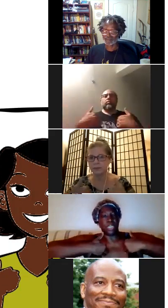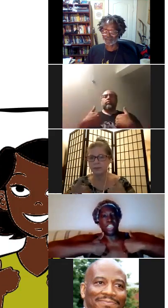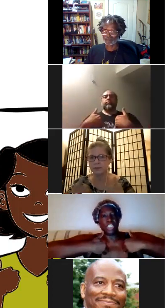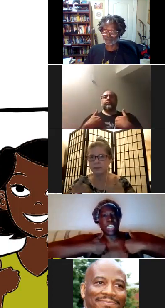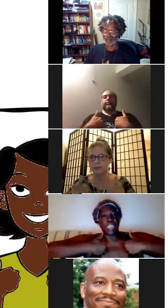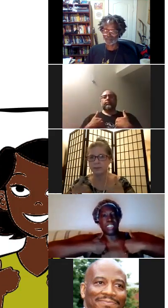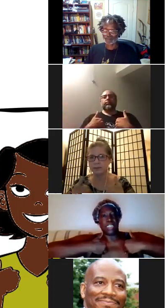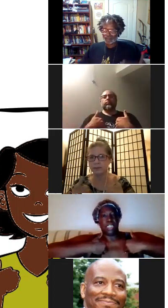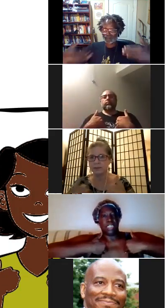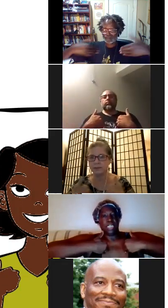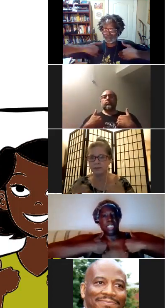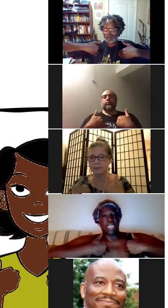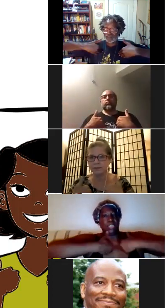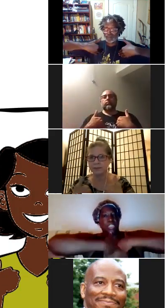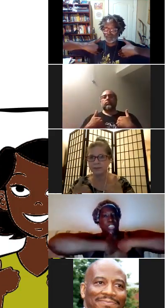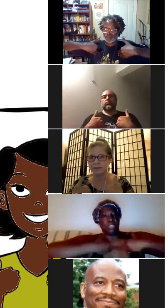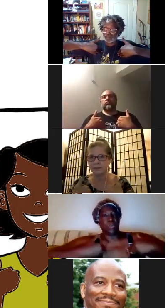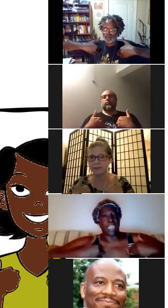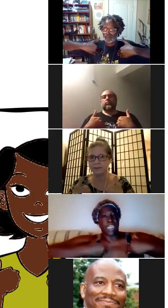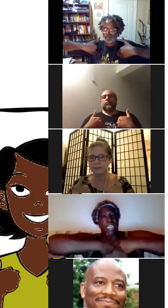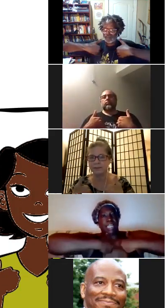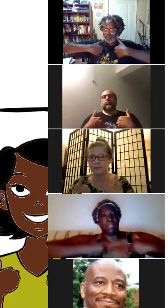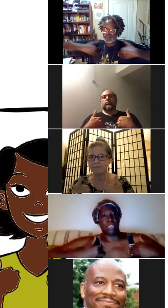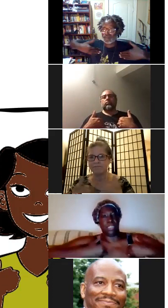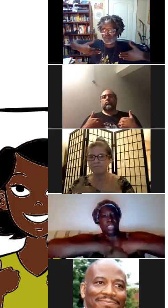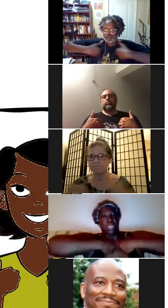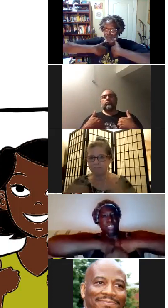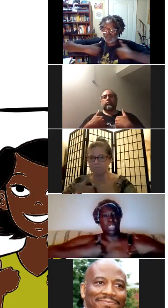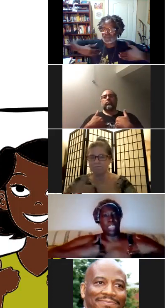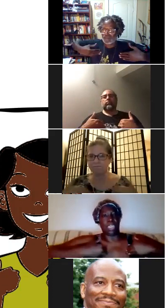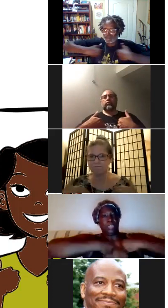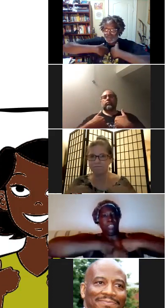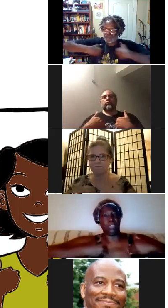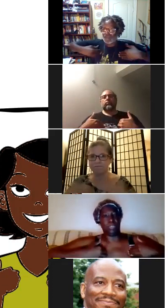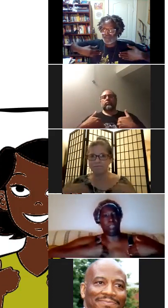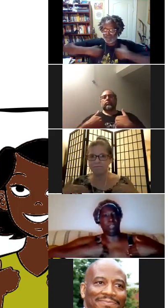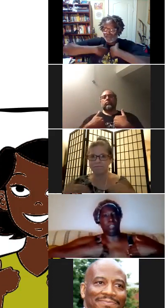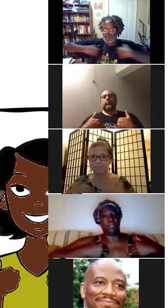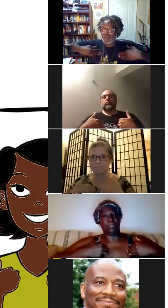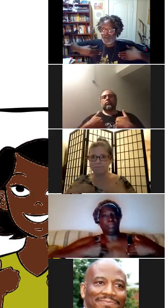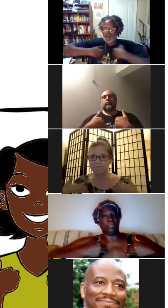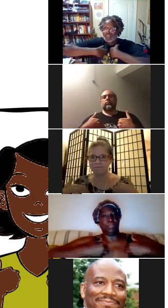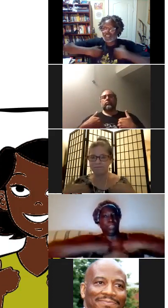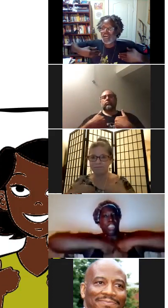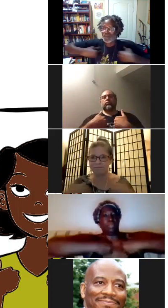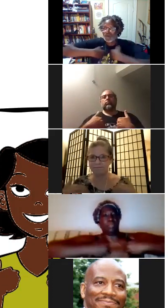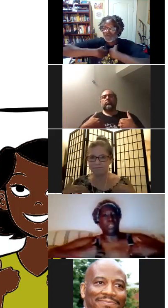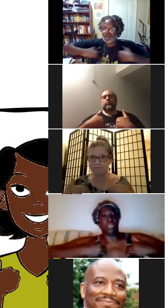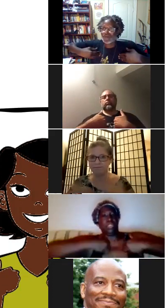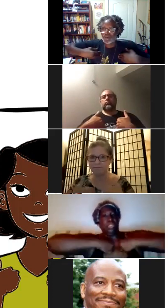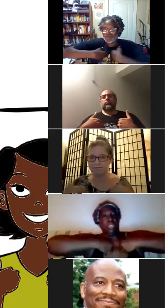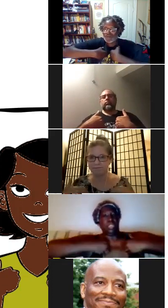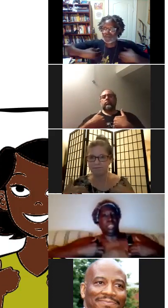your chest, and you're just going in and out. Animal. Oh, this is